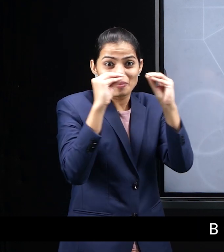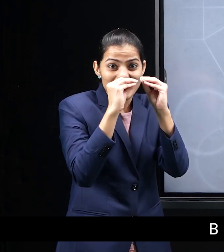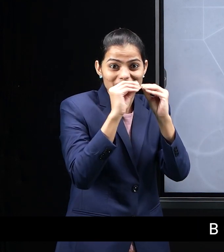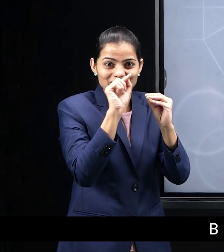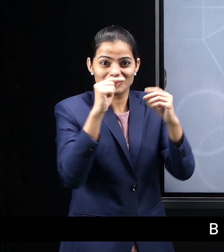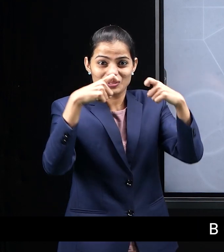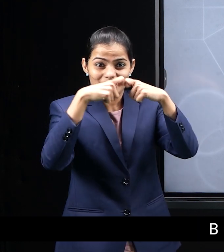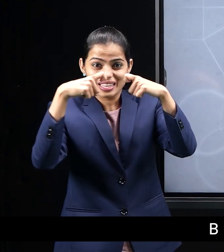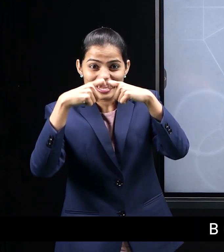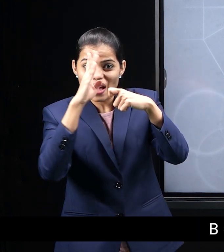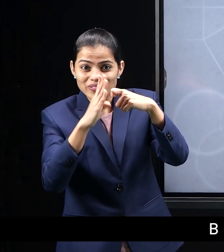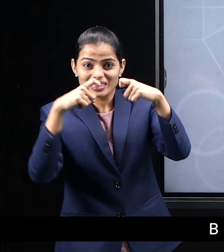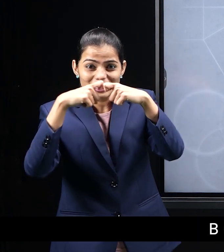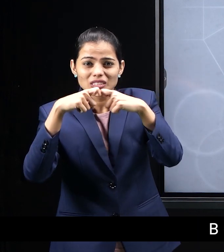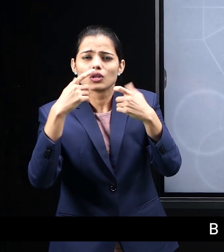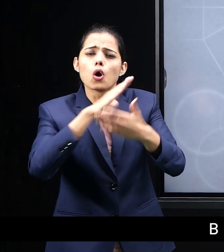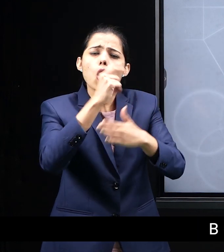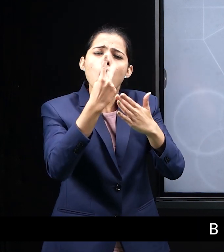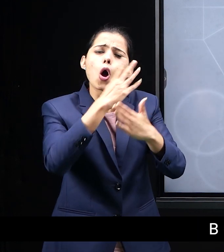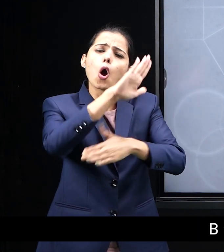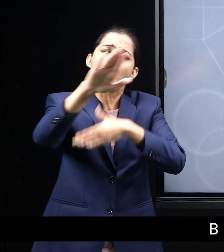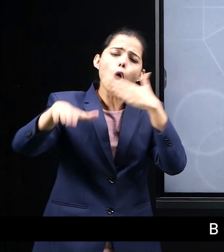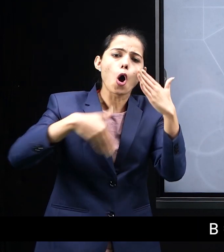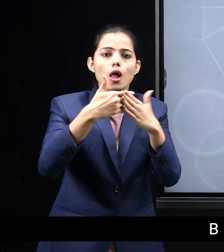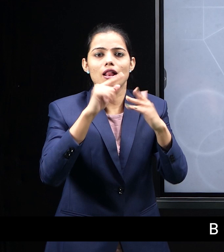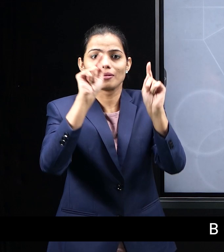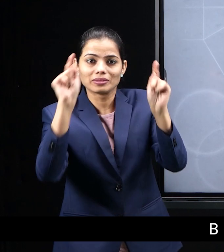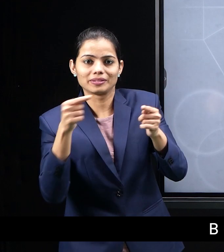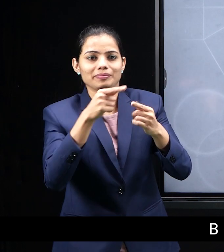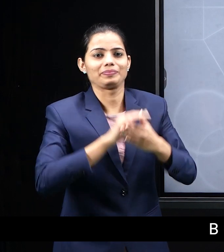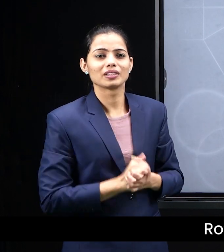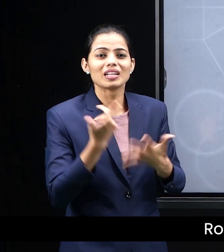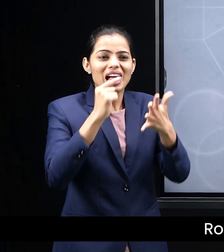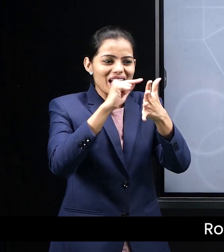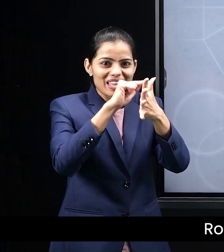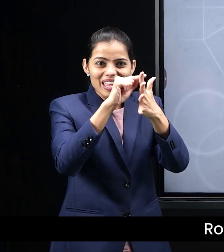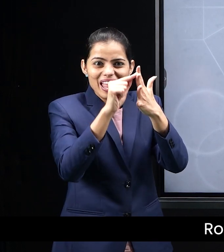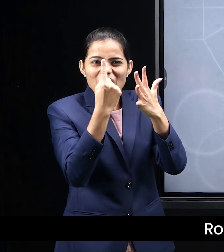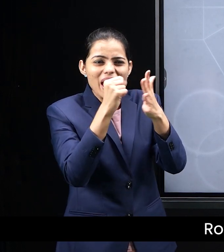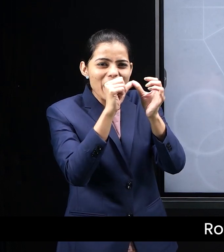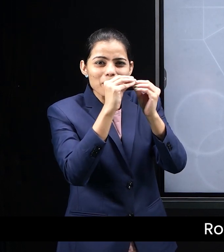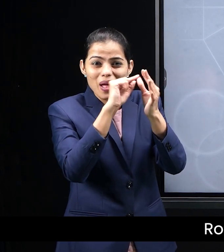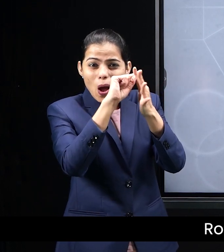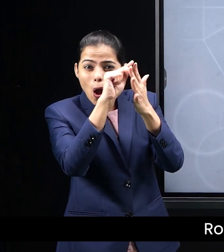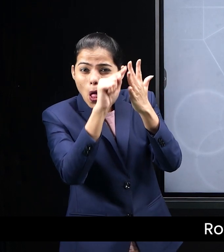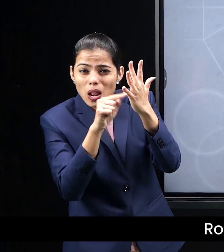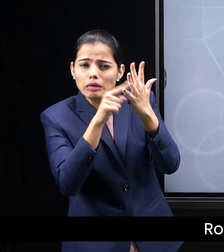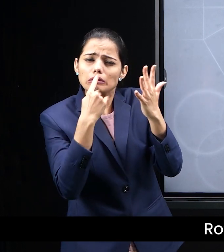B is equal to X. X is a whole number. Roster form or tabular form.